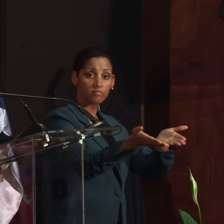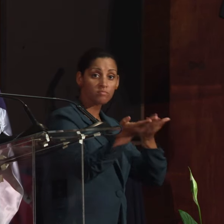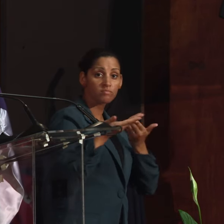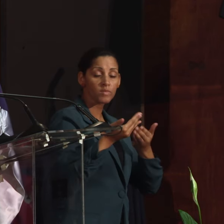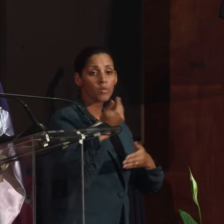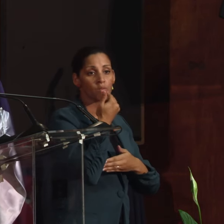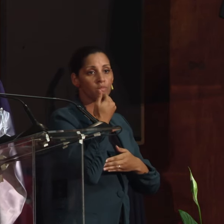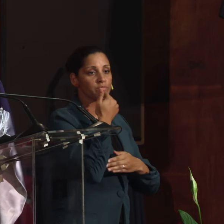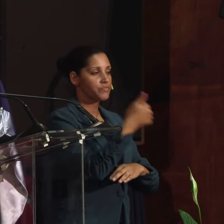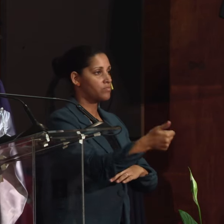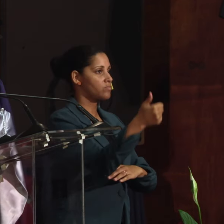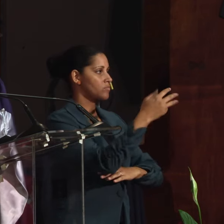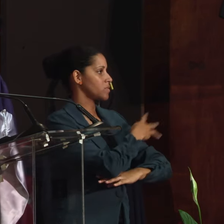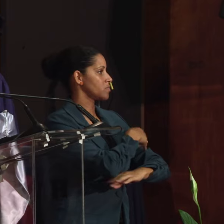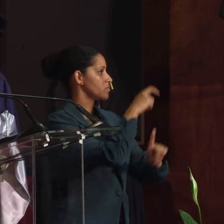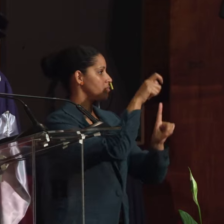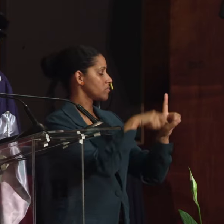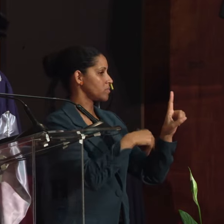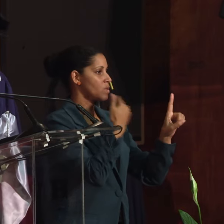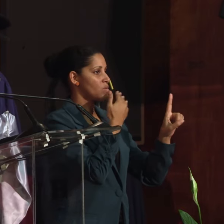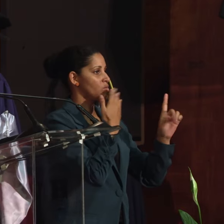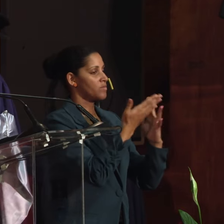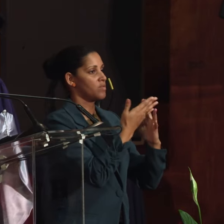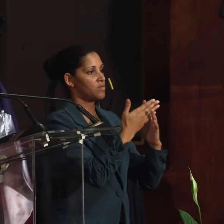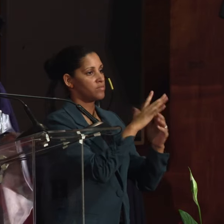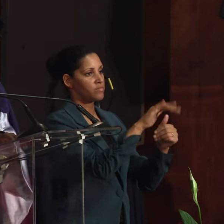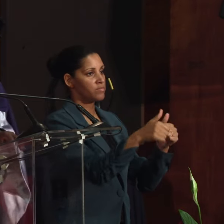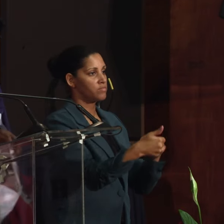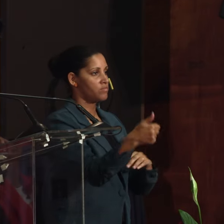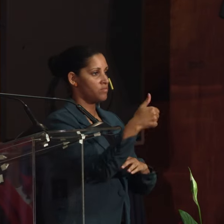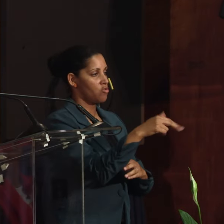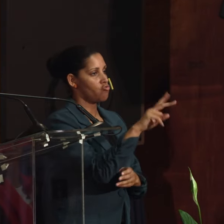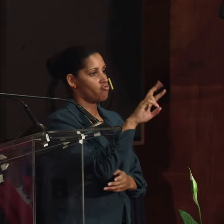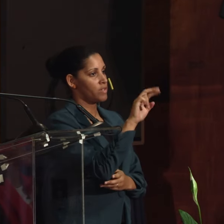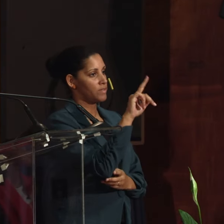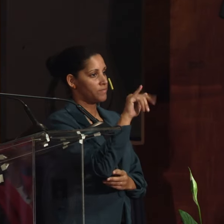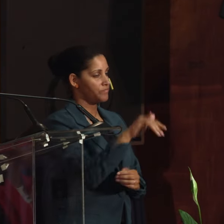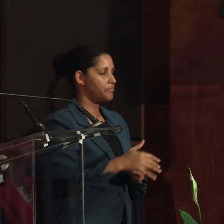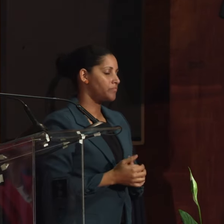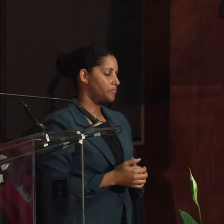the presiding officer, the interim vice chancellor, Professor Diaretti.